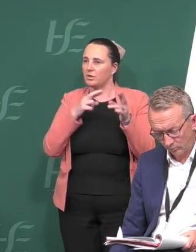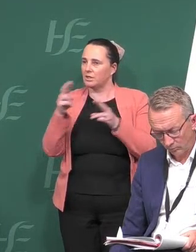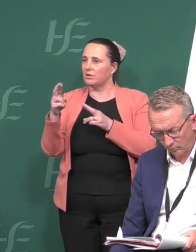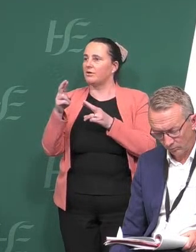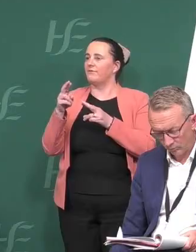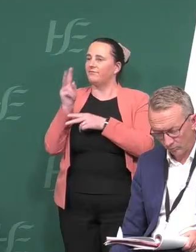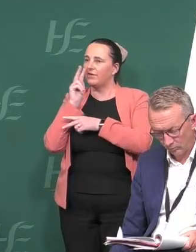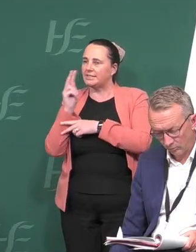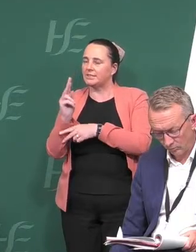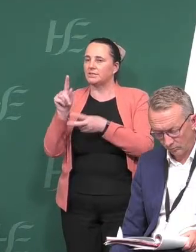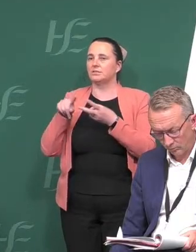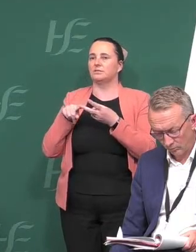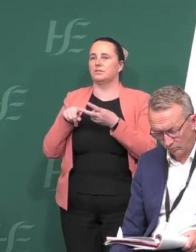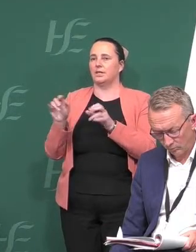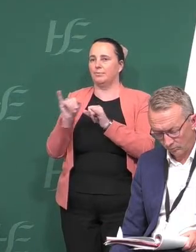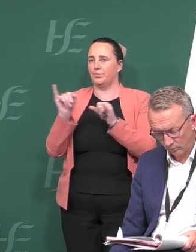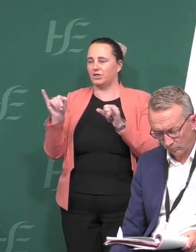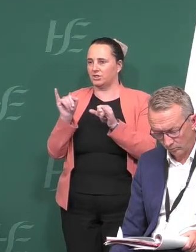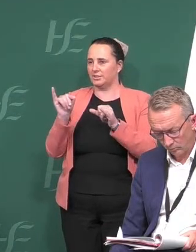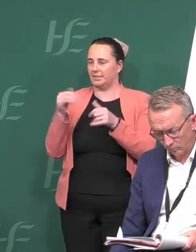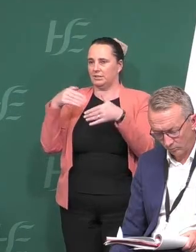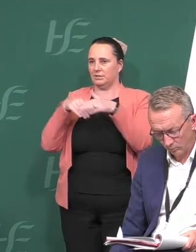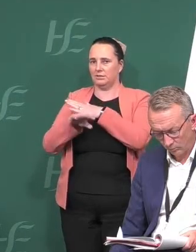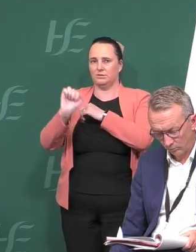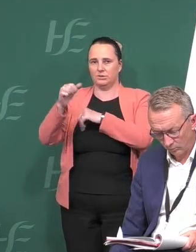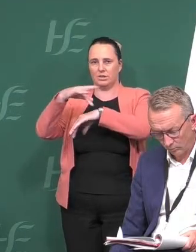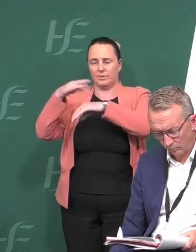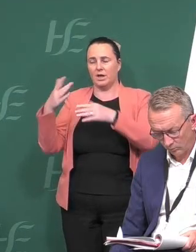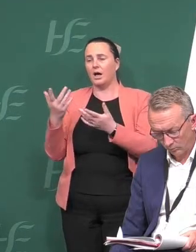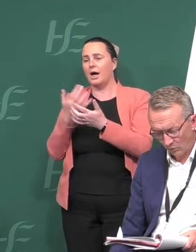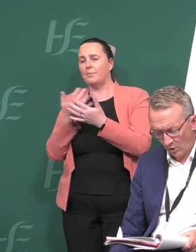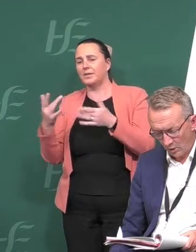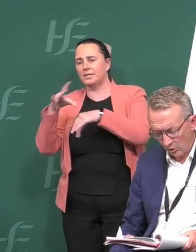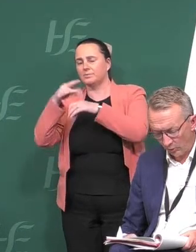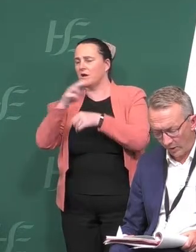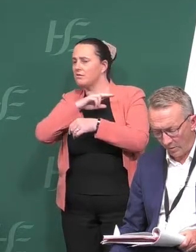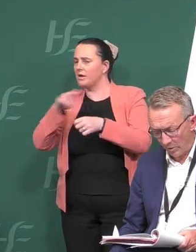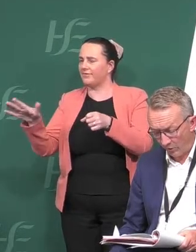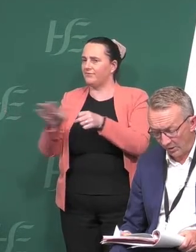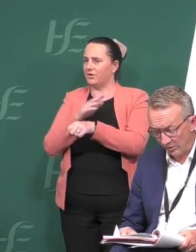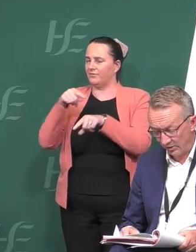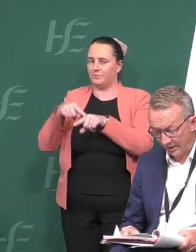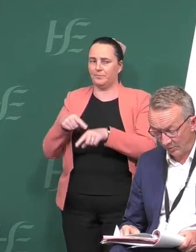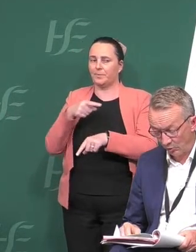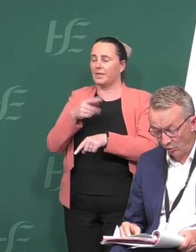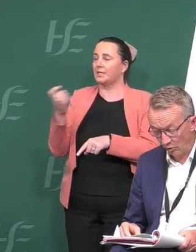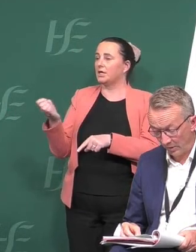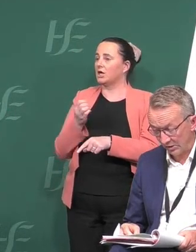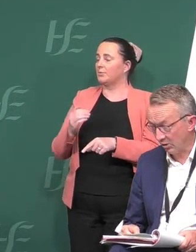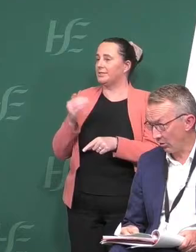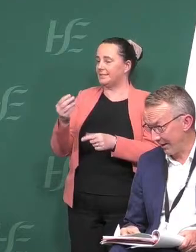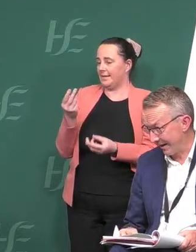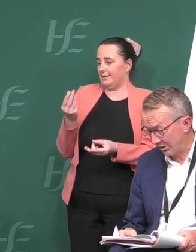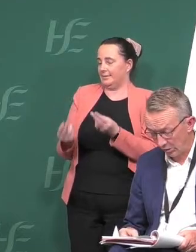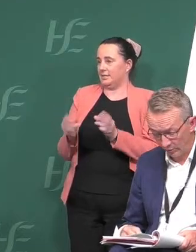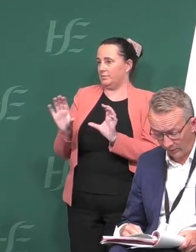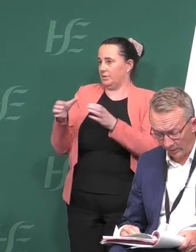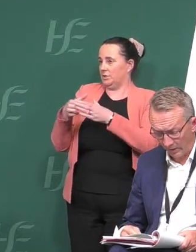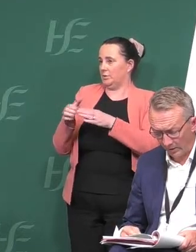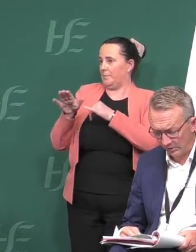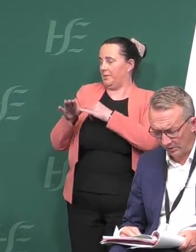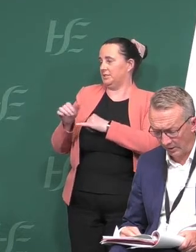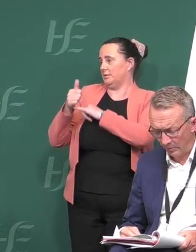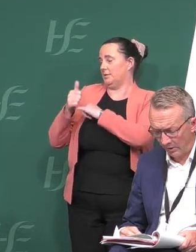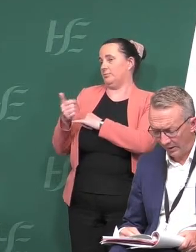emergency presentations. So how many hospitals are not fully compliant? So for early pregnancy assessment units, based on our last